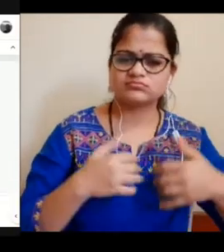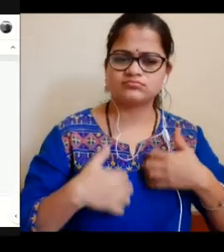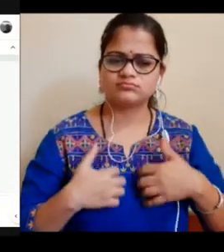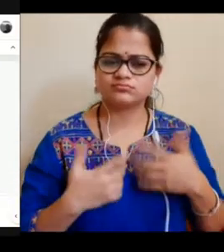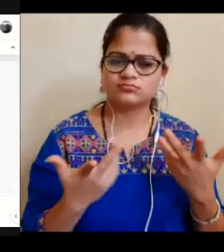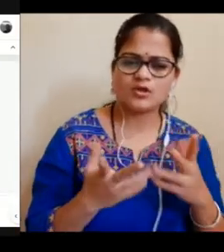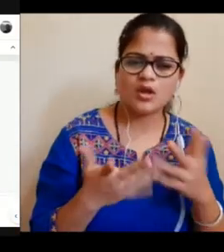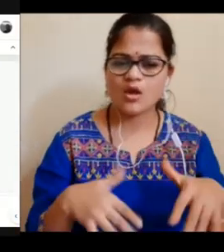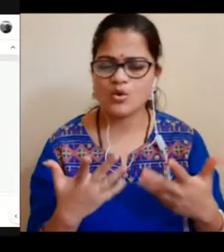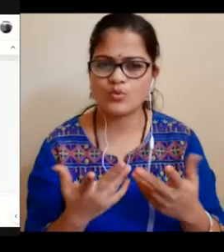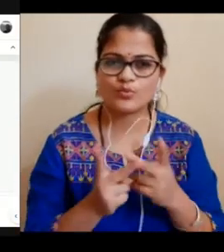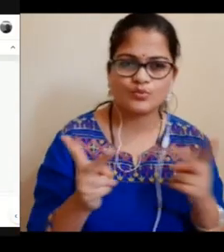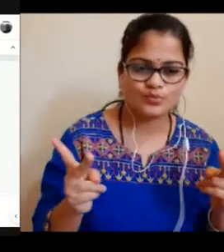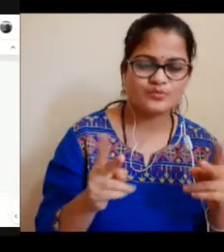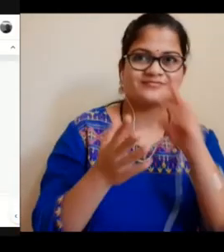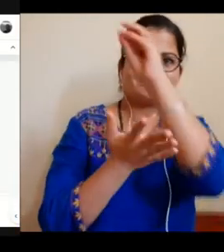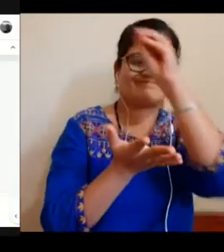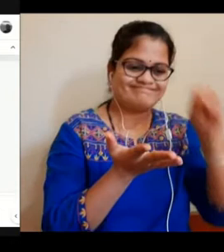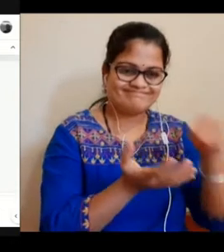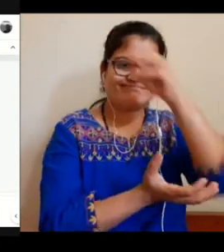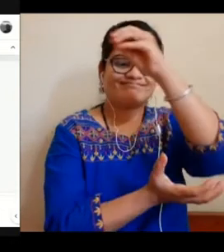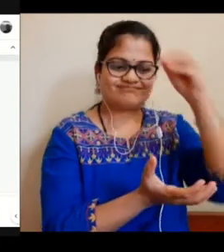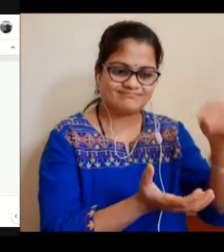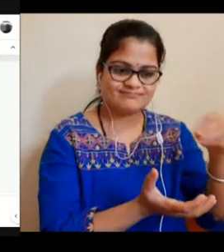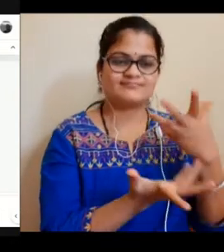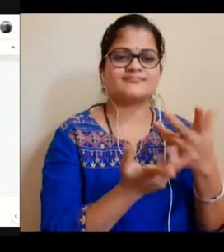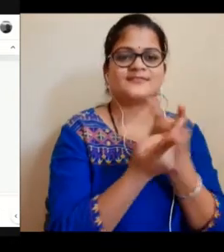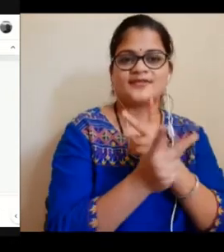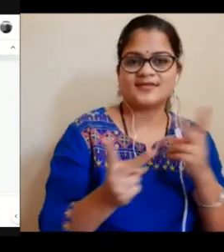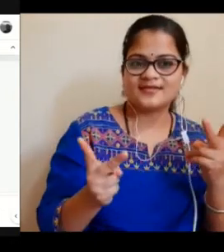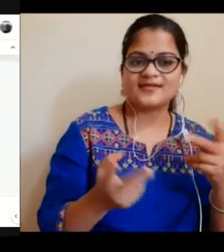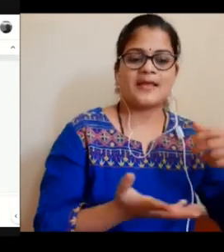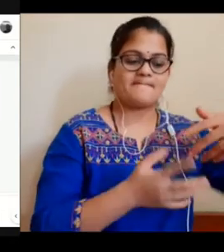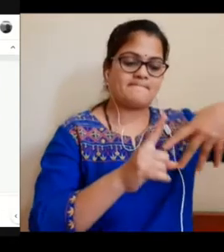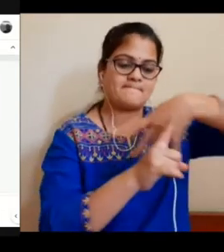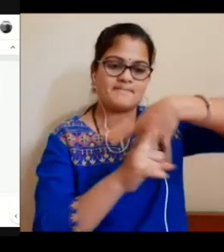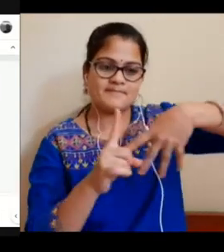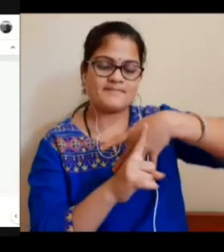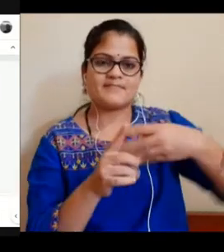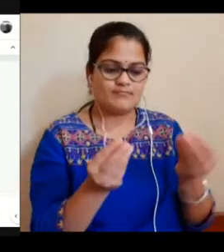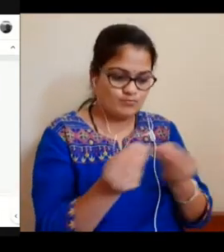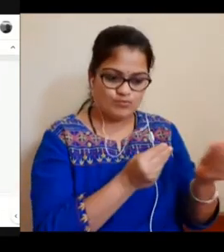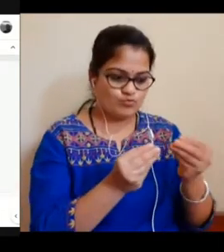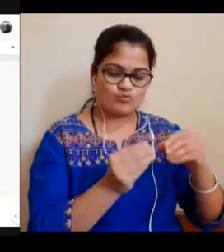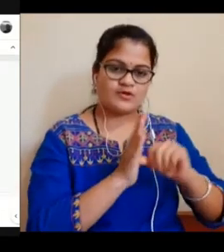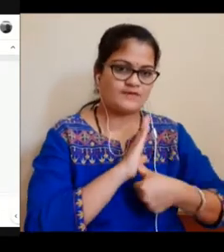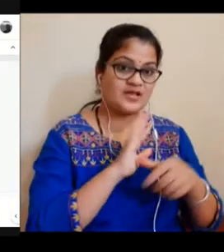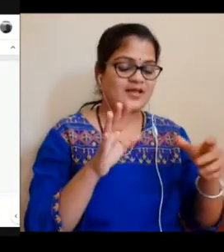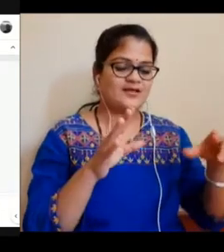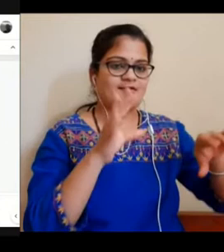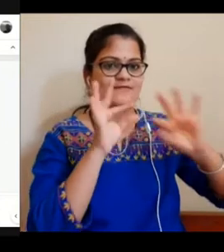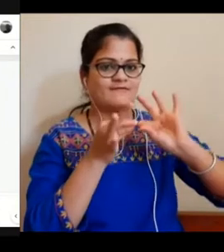creatively. This drag and drop function for like you make something in the background which is immovable,